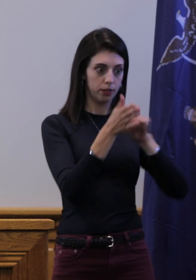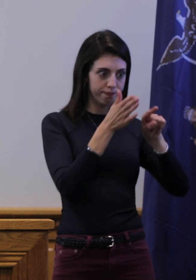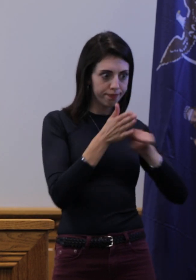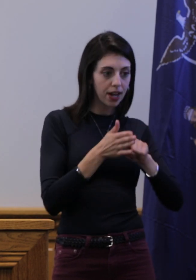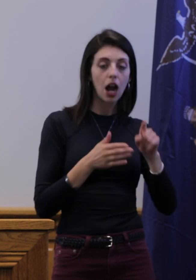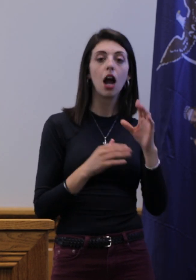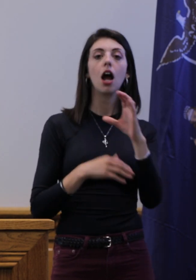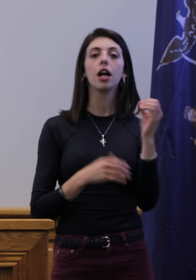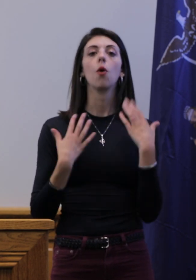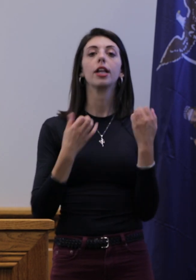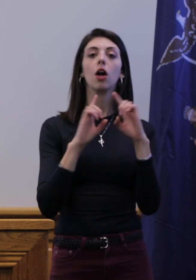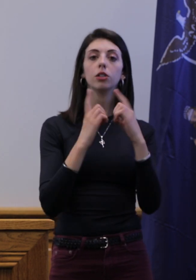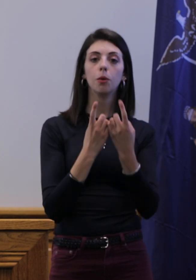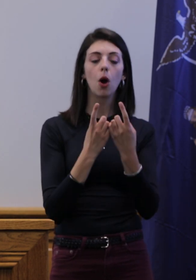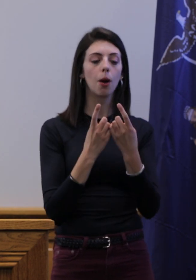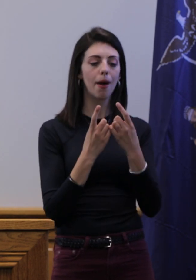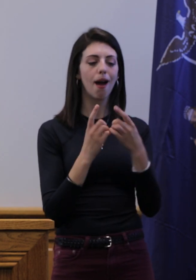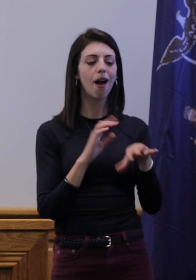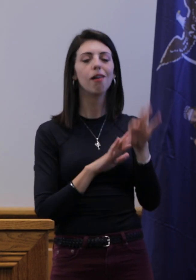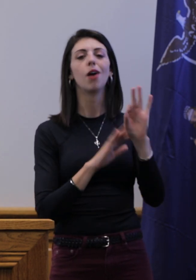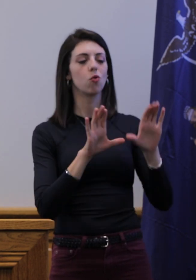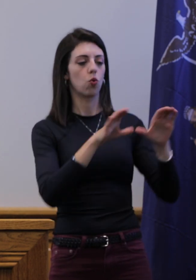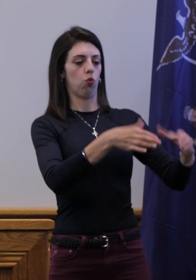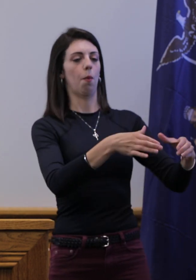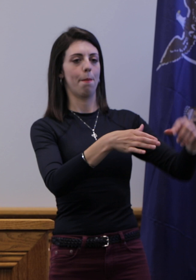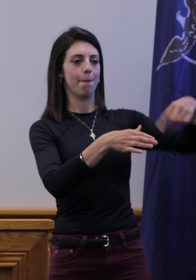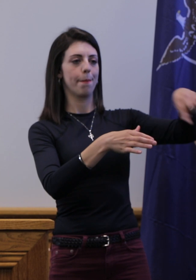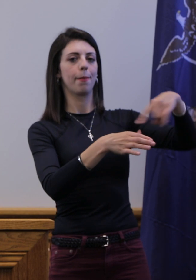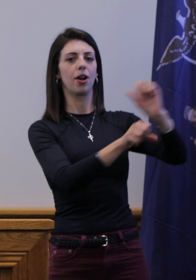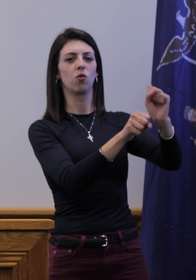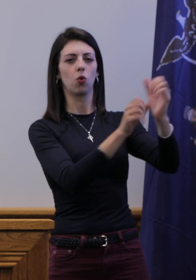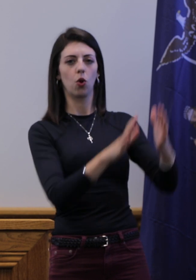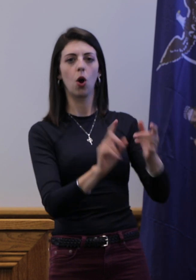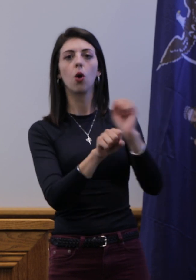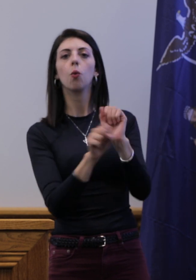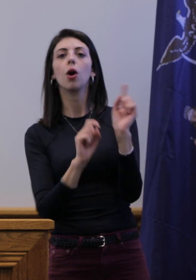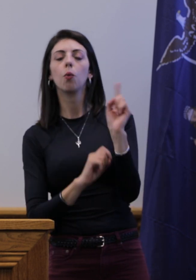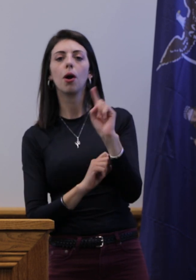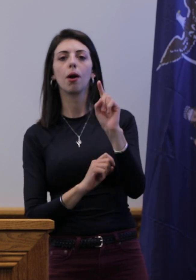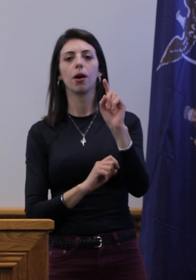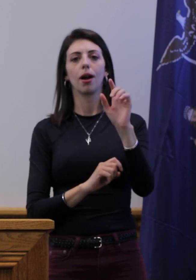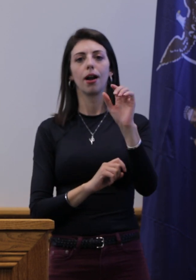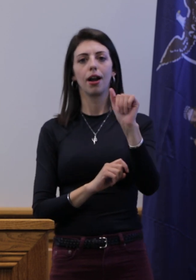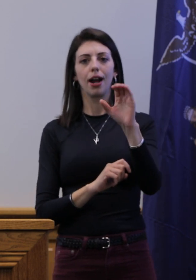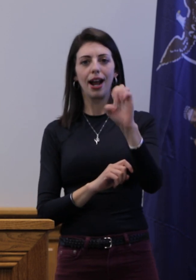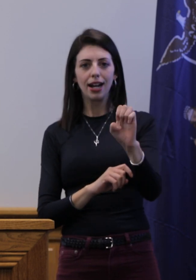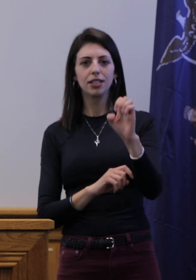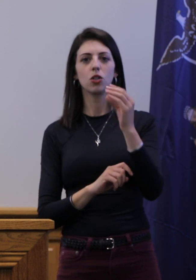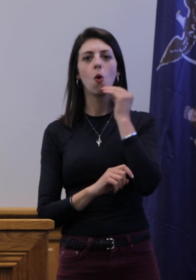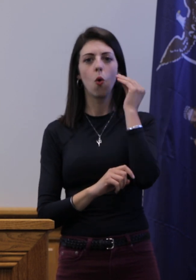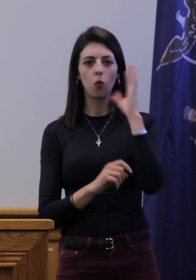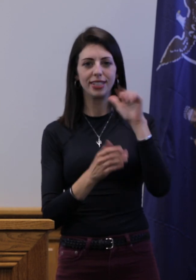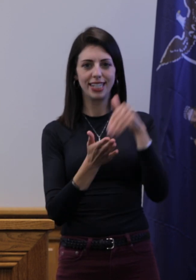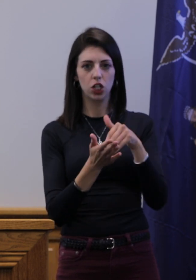Department found a cluster of cases associated with employees at Rabies ACE Home Center in Oswego.